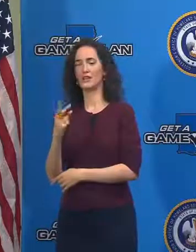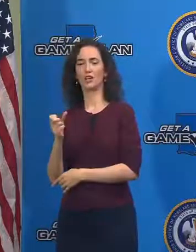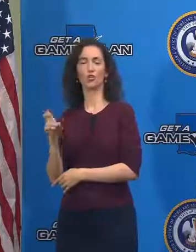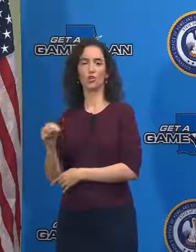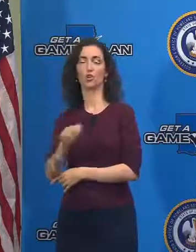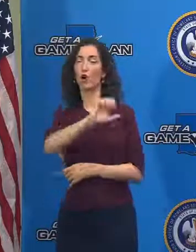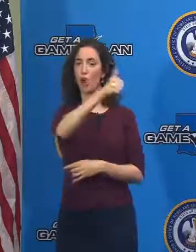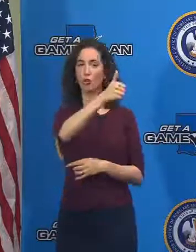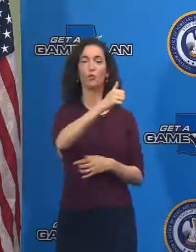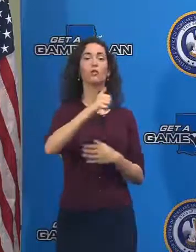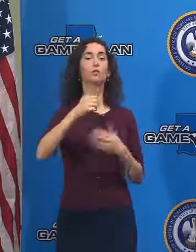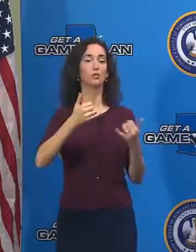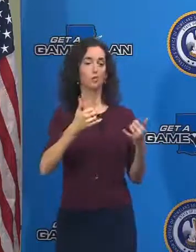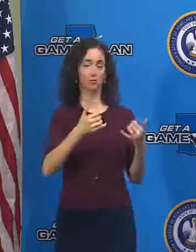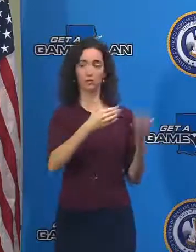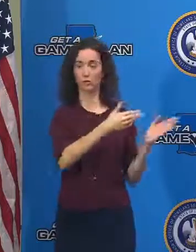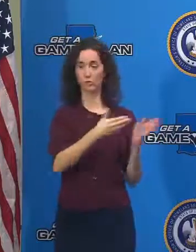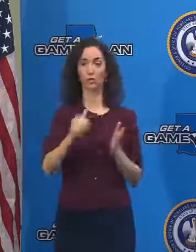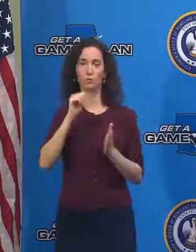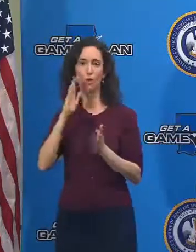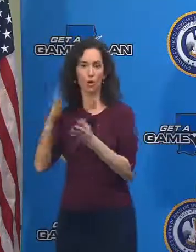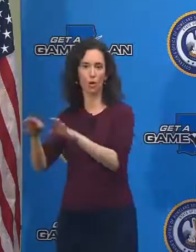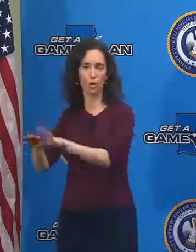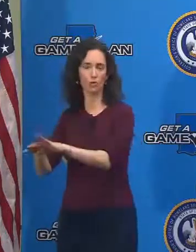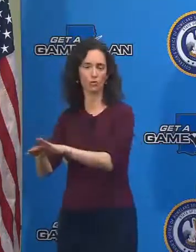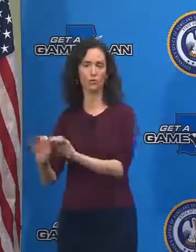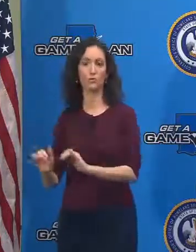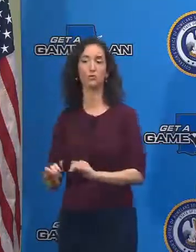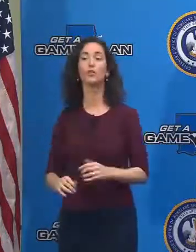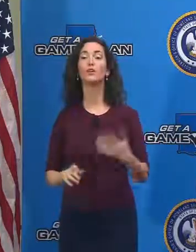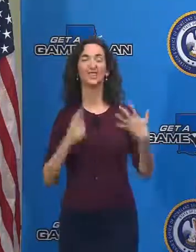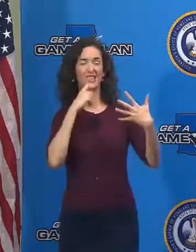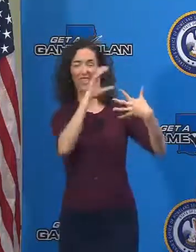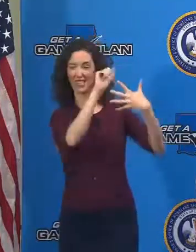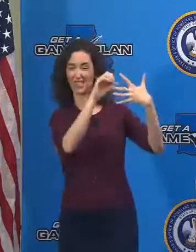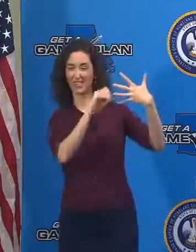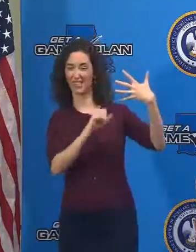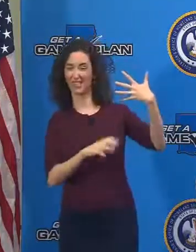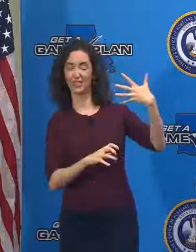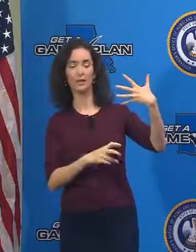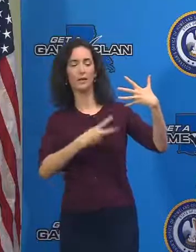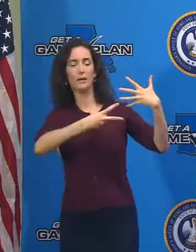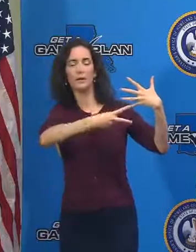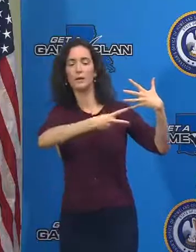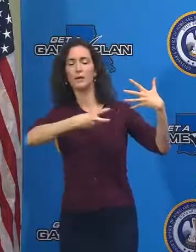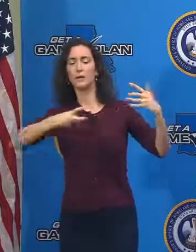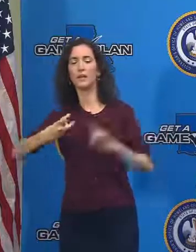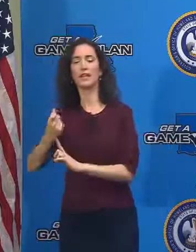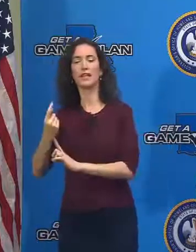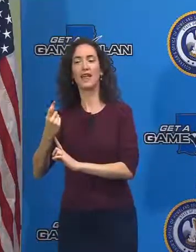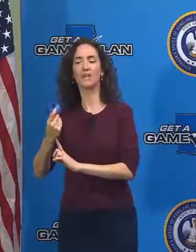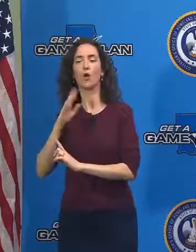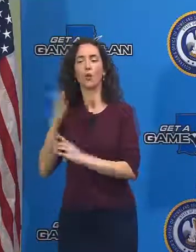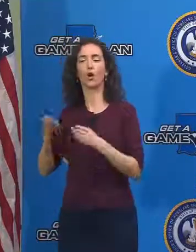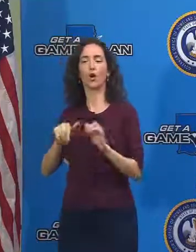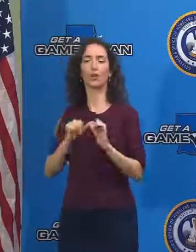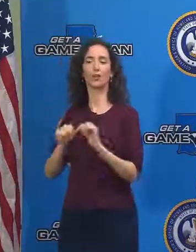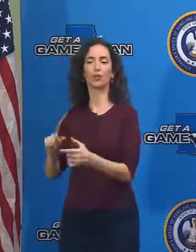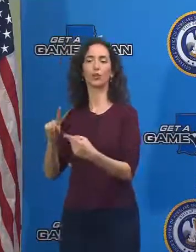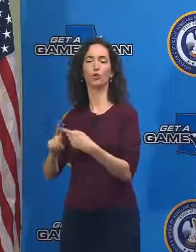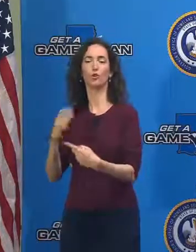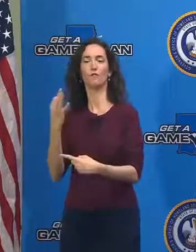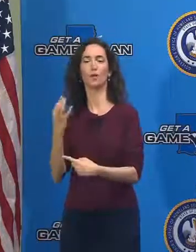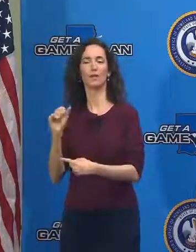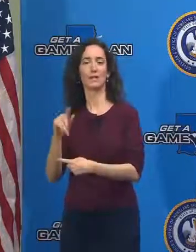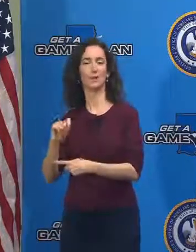Of the parishes that I just mentioned, I can further say that the following 11 will remain closed through Friday, September